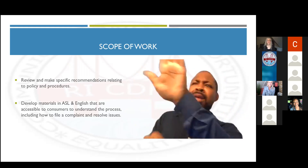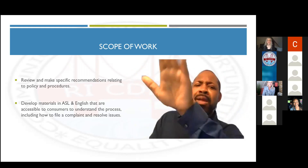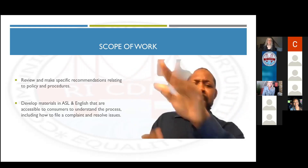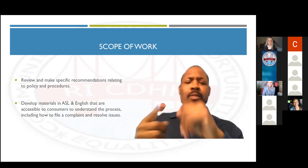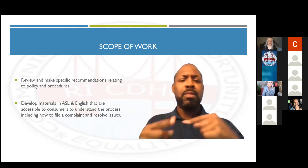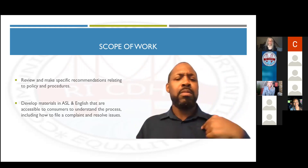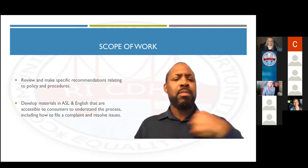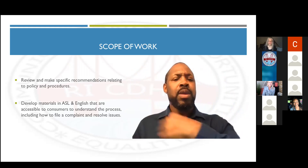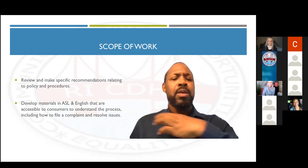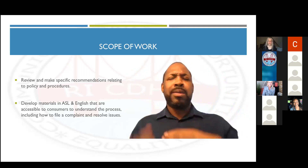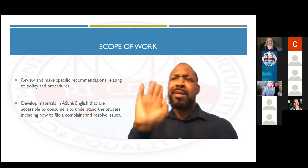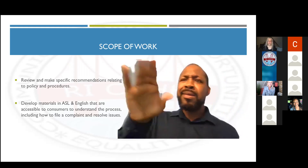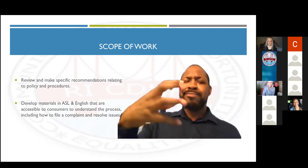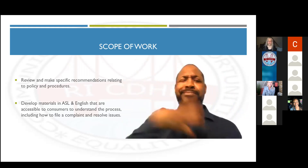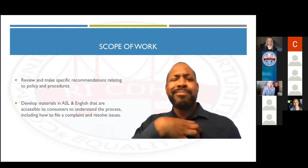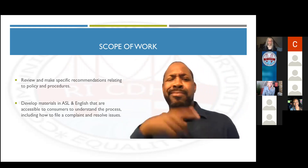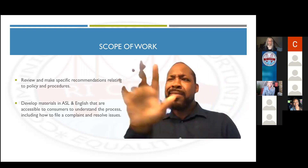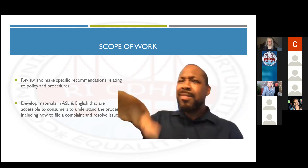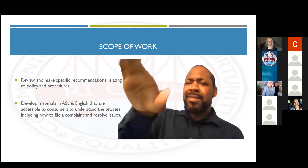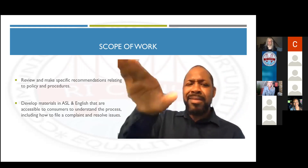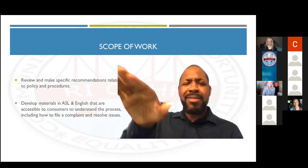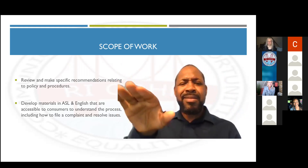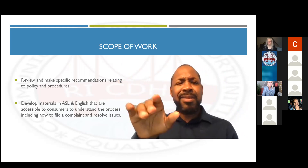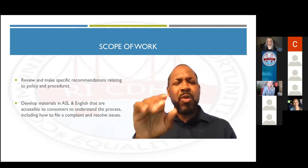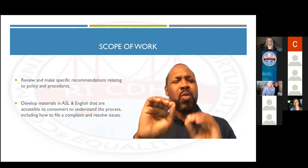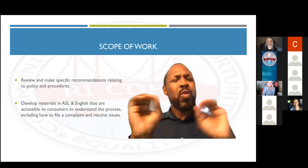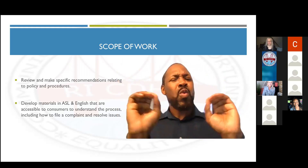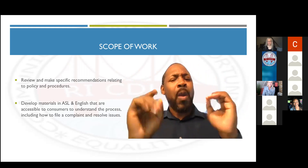will make a request and they might say to one of our staff at the commission,